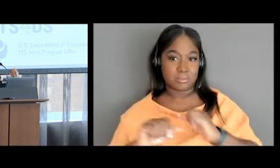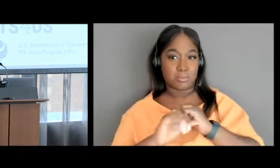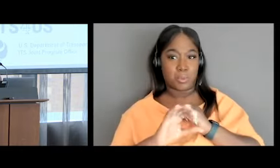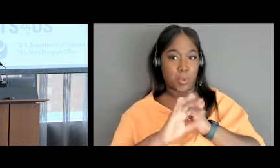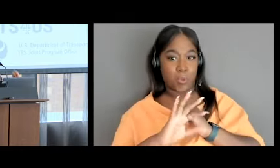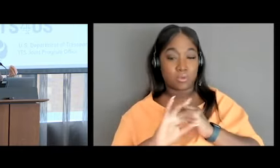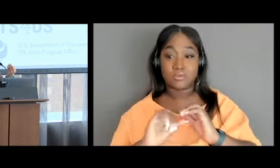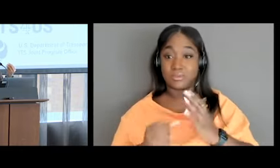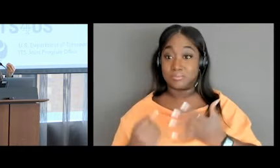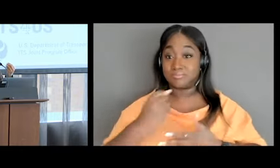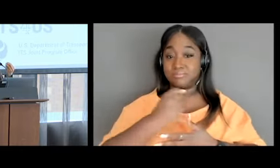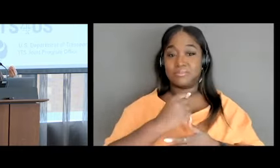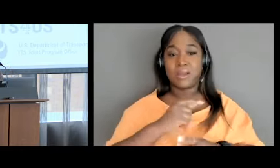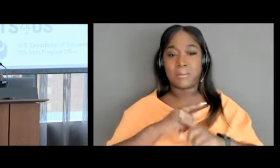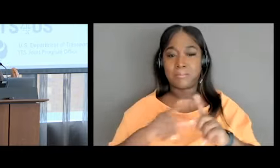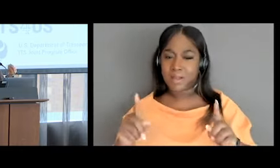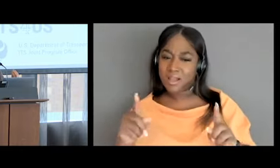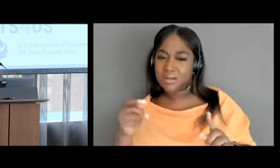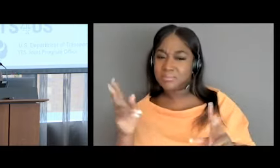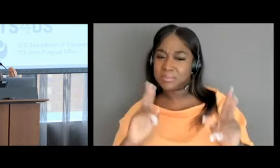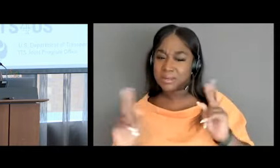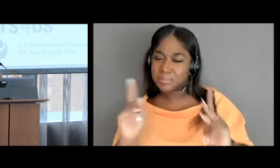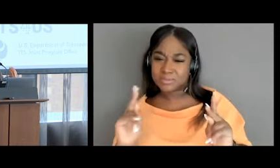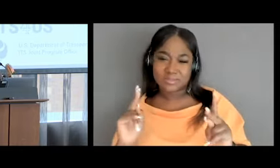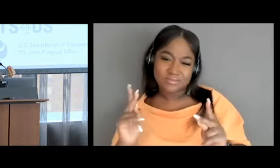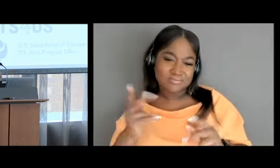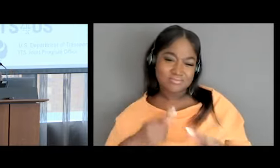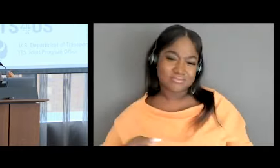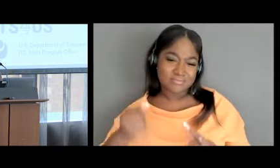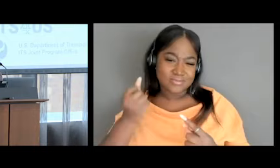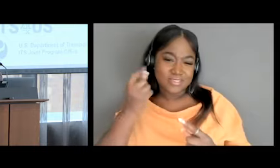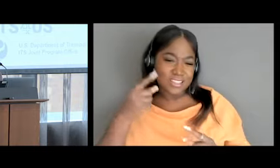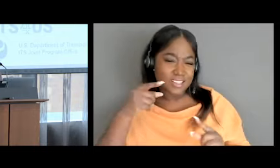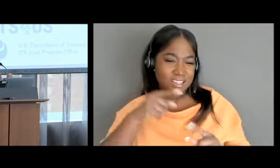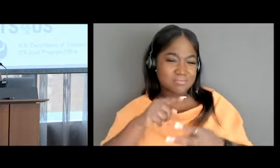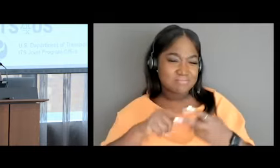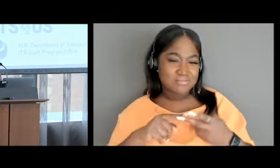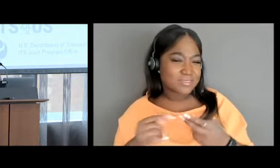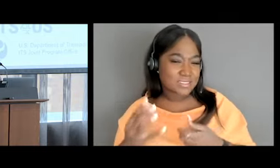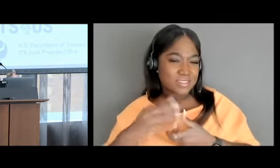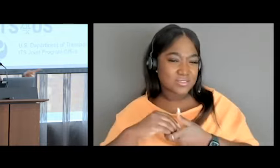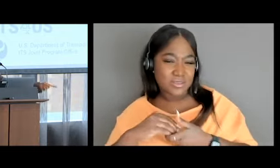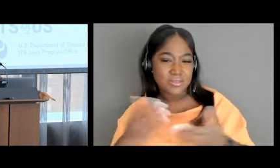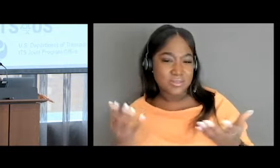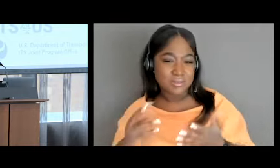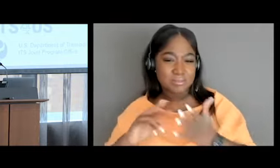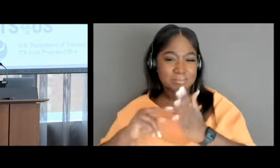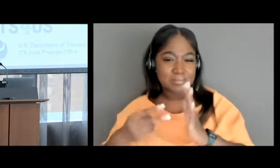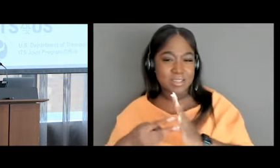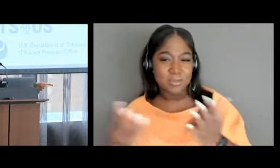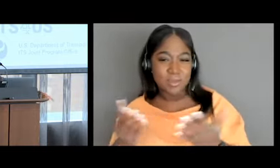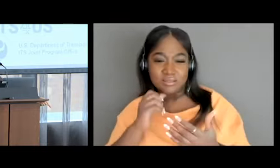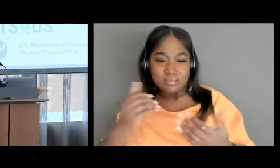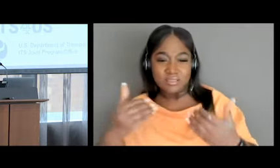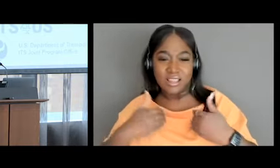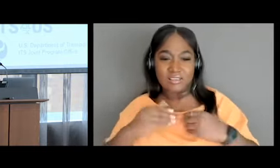really clear, coherent evaluation metrics and performance measurements that allow us to say, oh yeah,